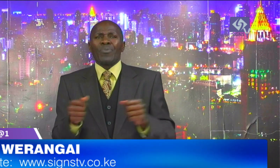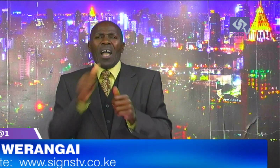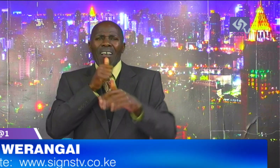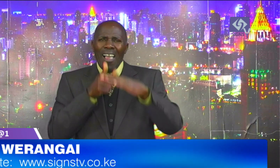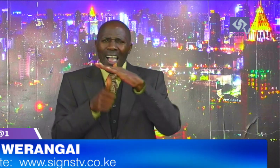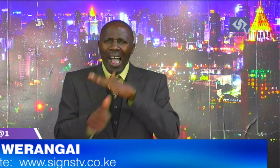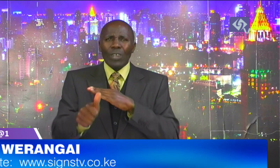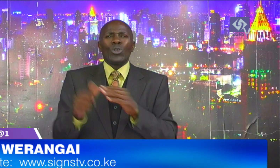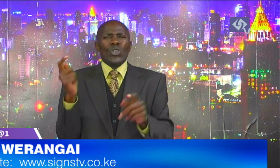under untrained